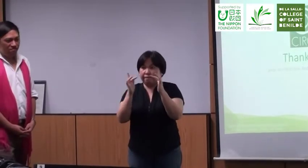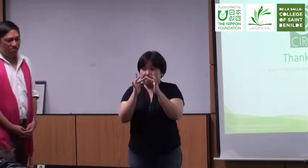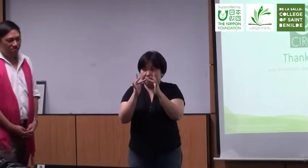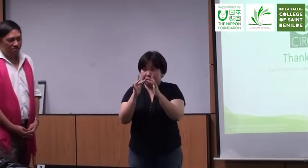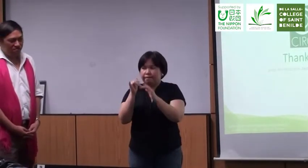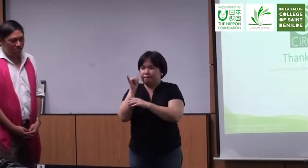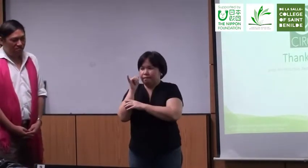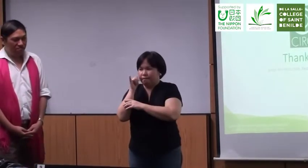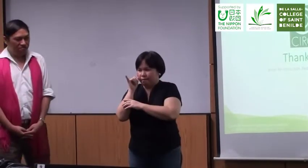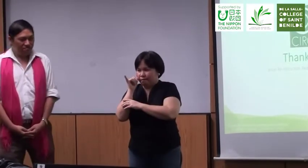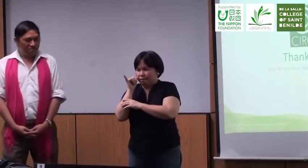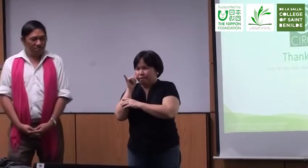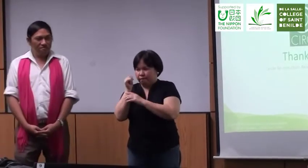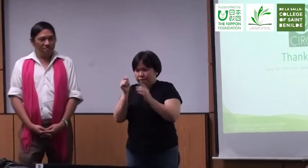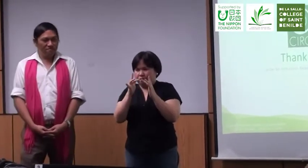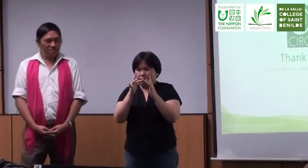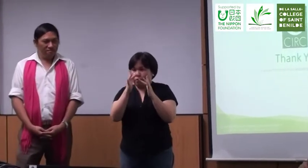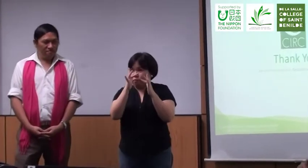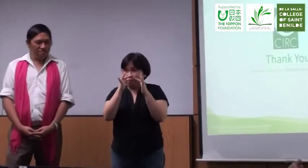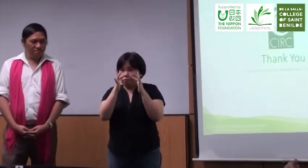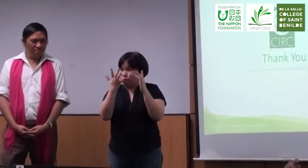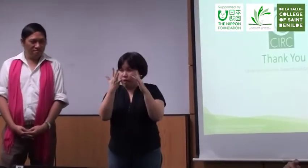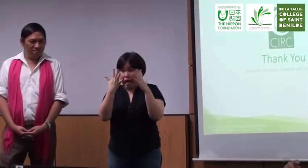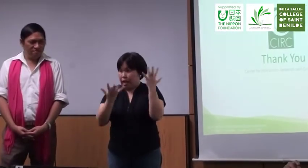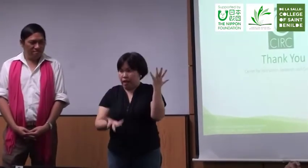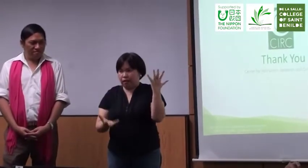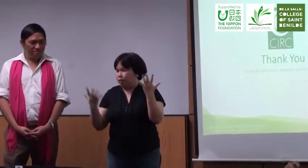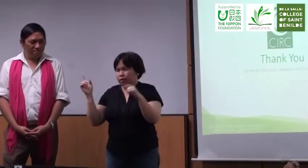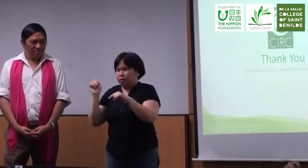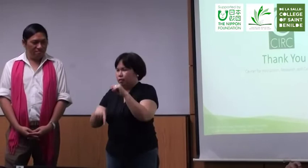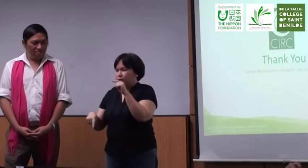Because it buffers, just like how YouTube works.